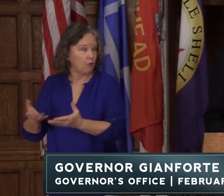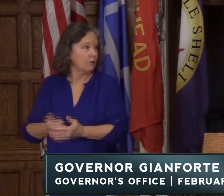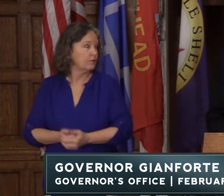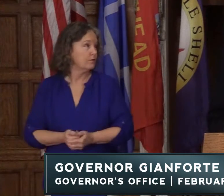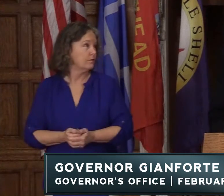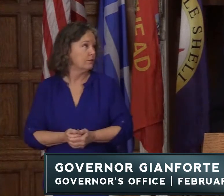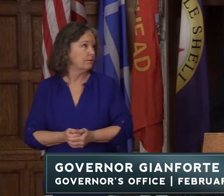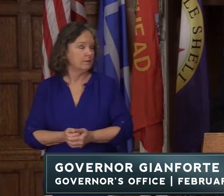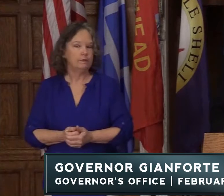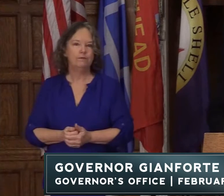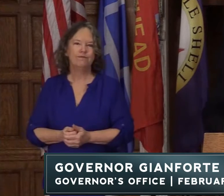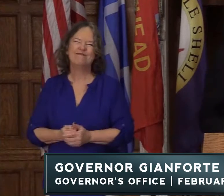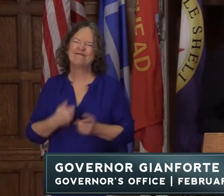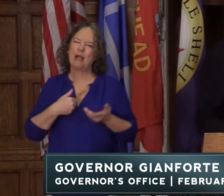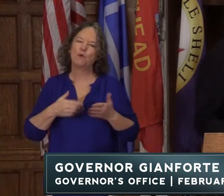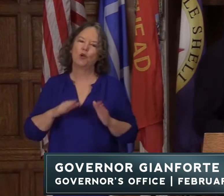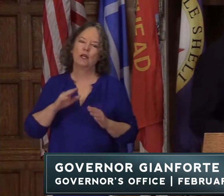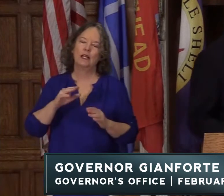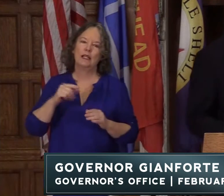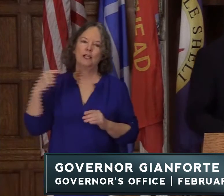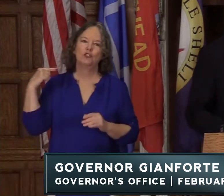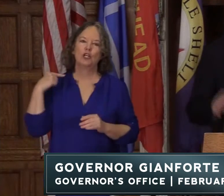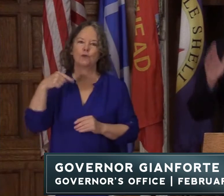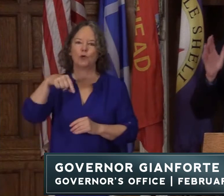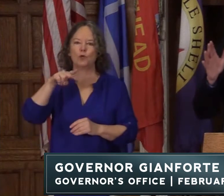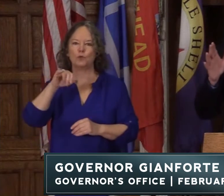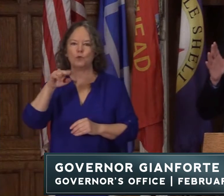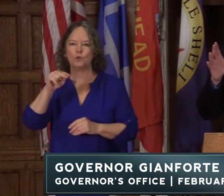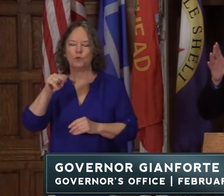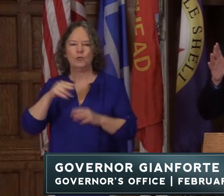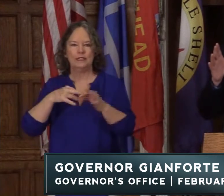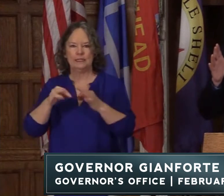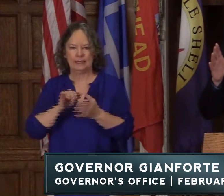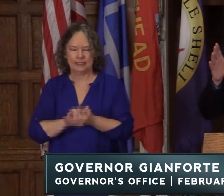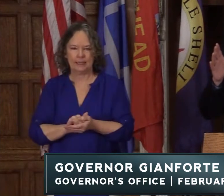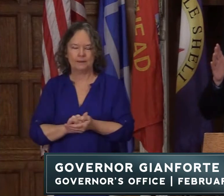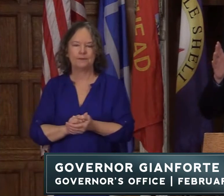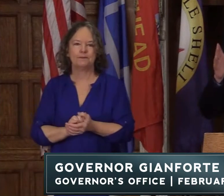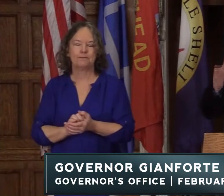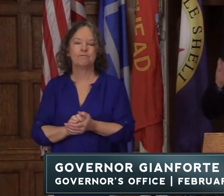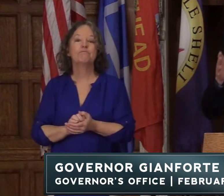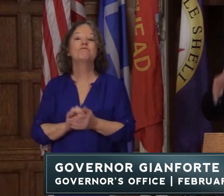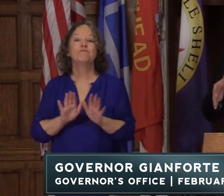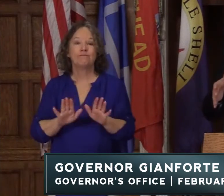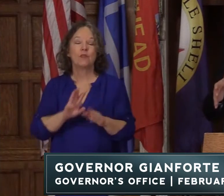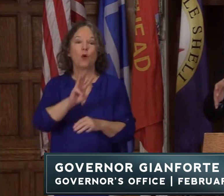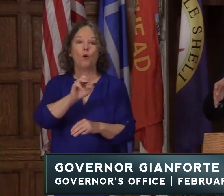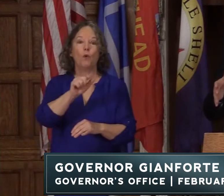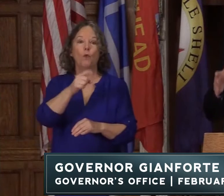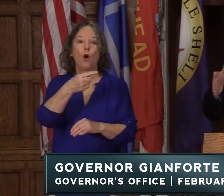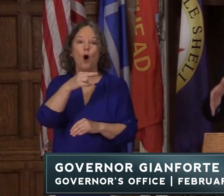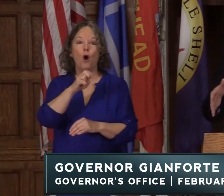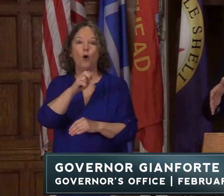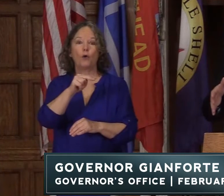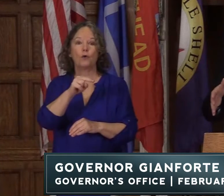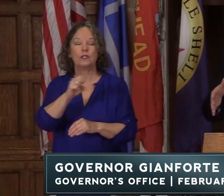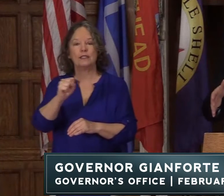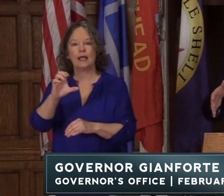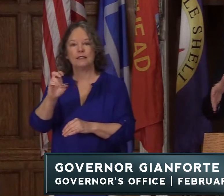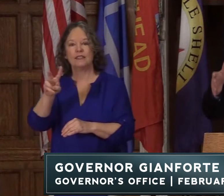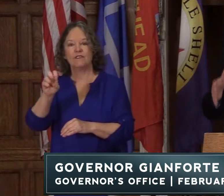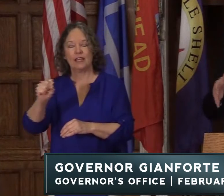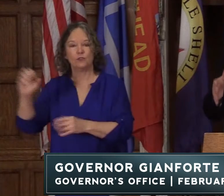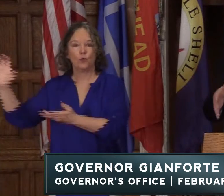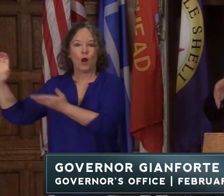those doses? Okay, I'm gonna let General Quinn go into some of the details. At a high level though, Walgreens and CVS were allocated